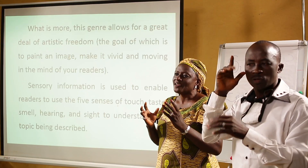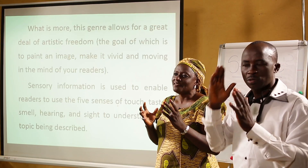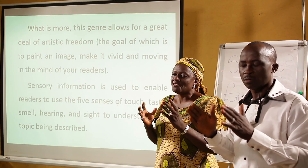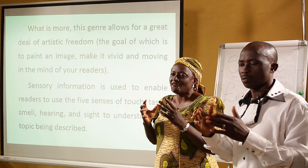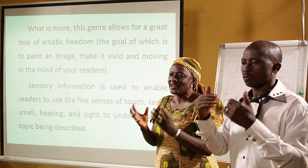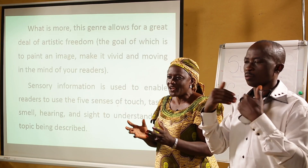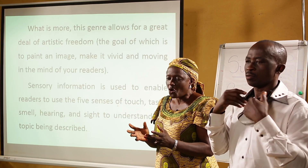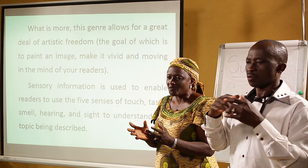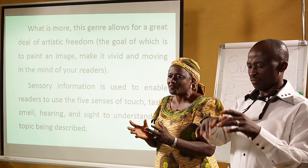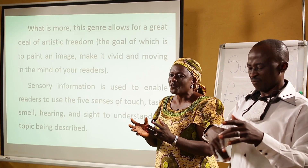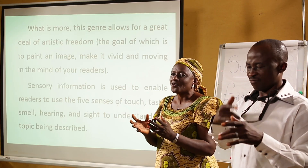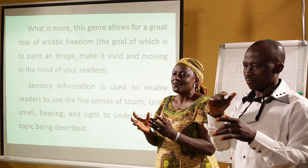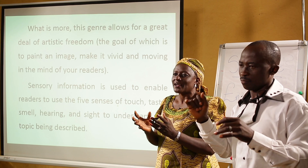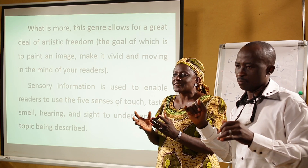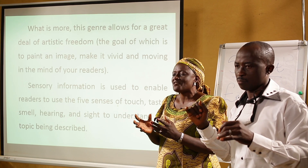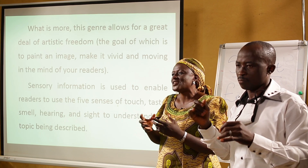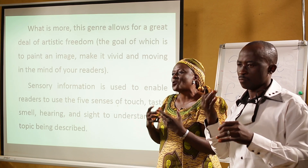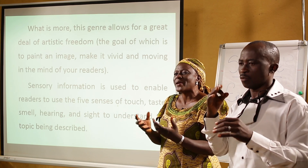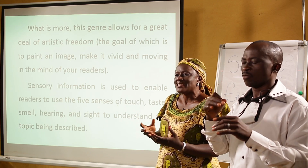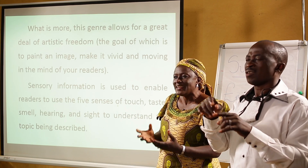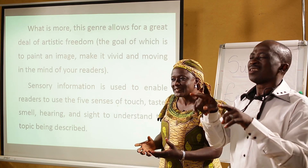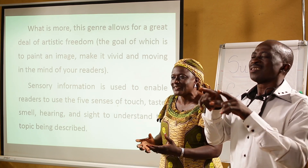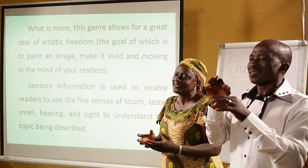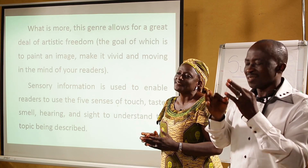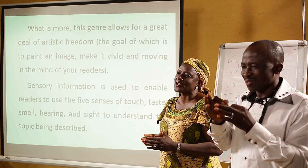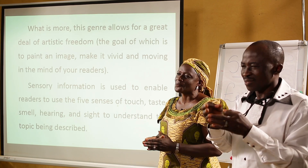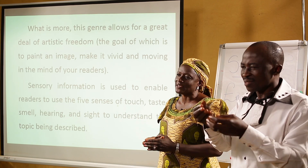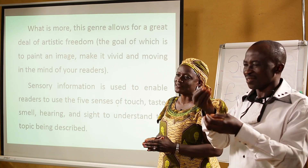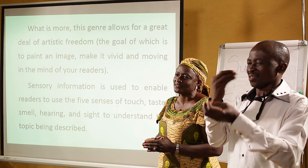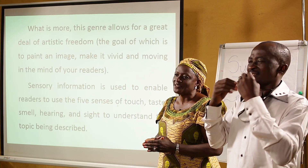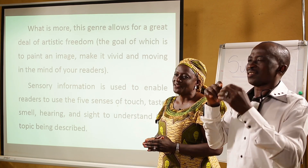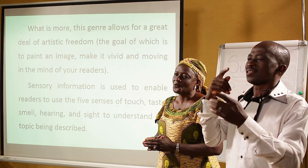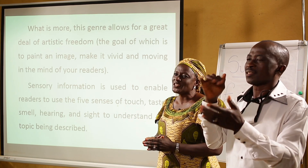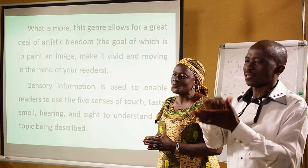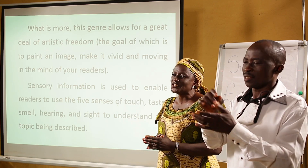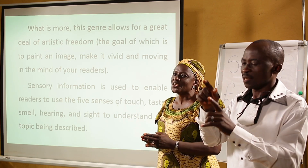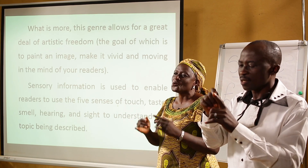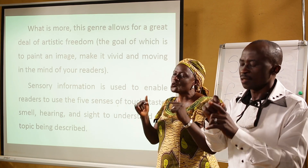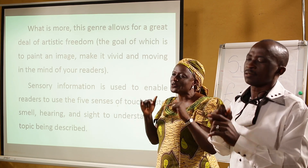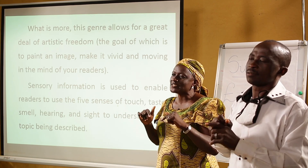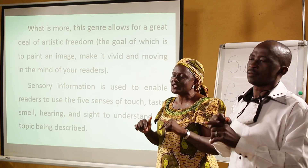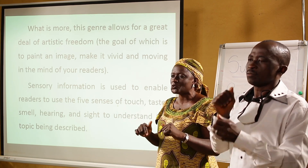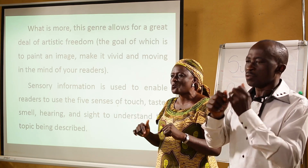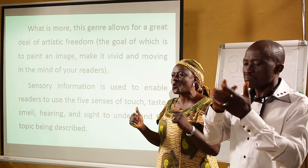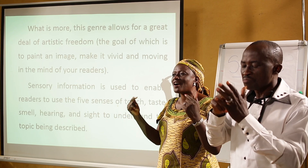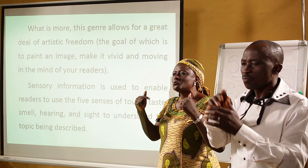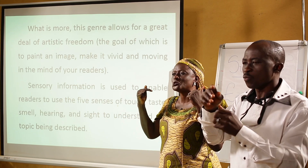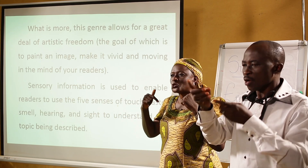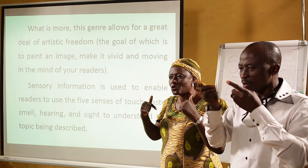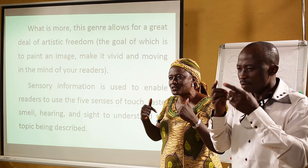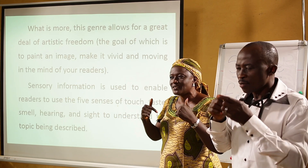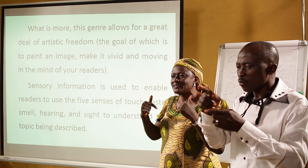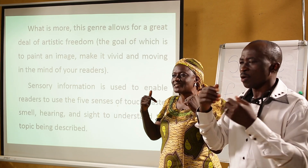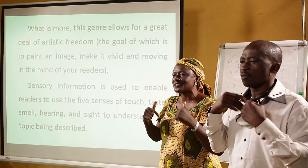have the feeling of as if he's already eating that rice, which means your description will have